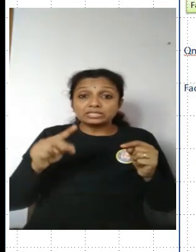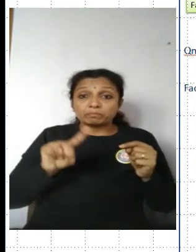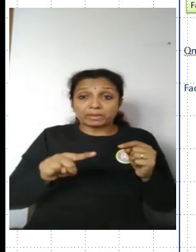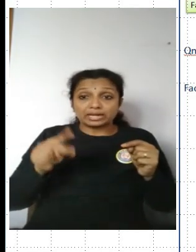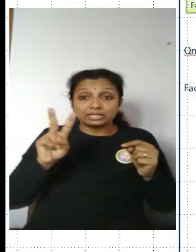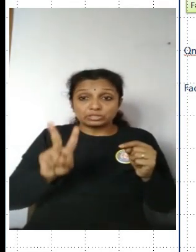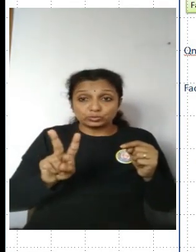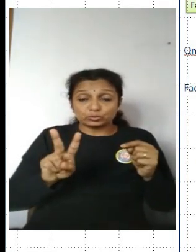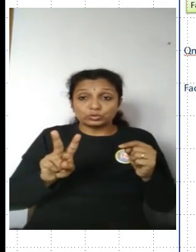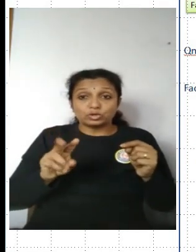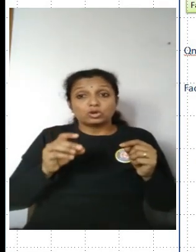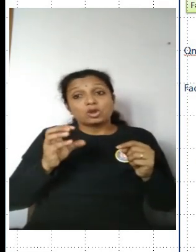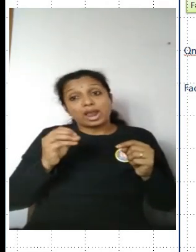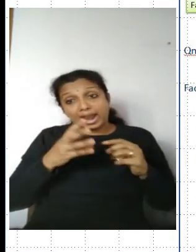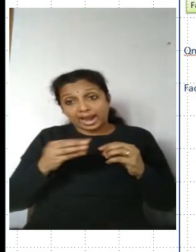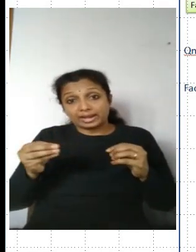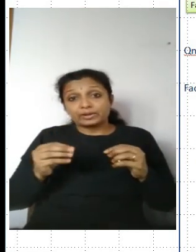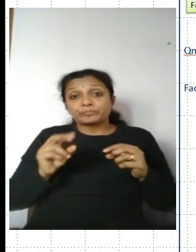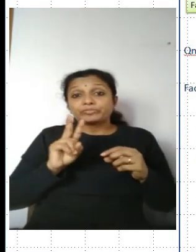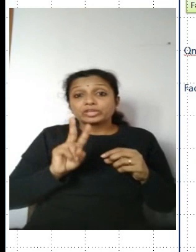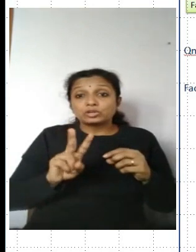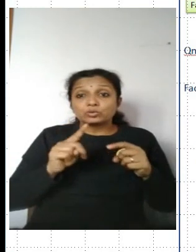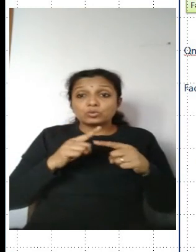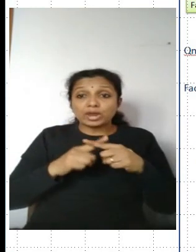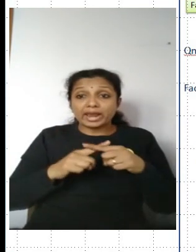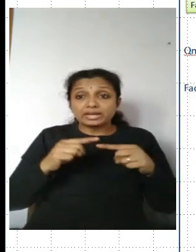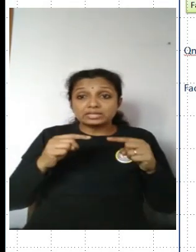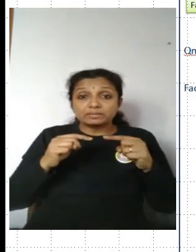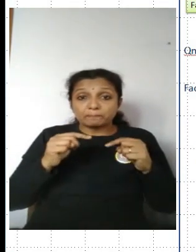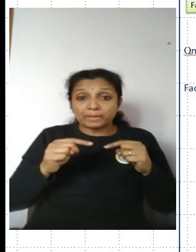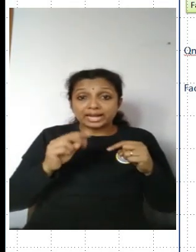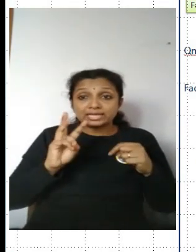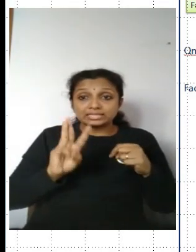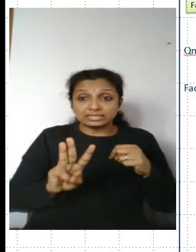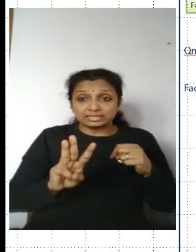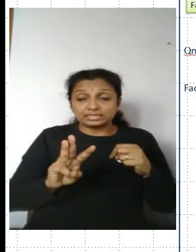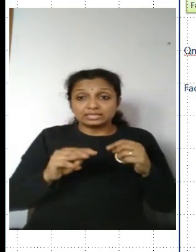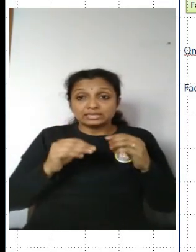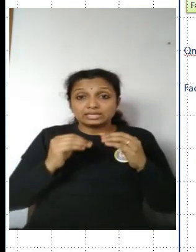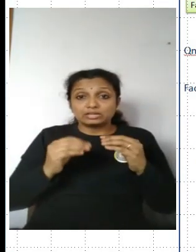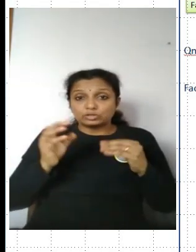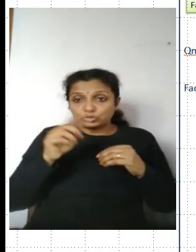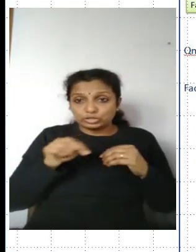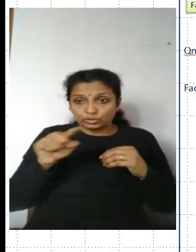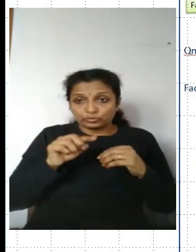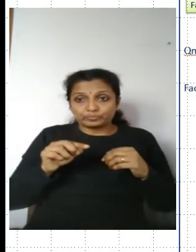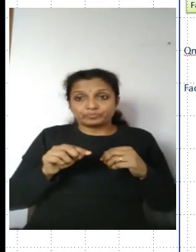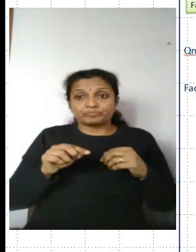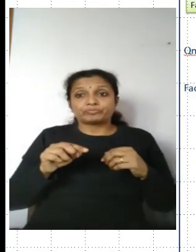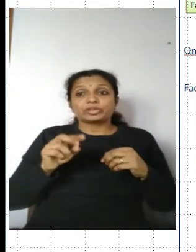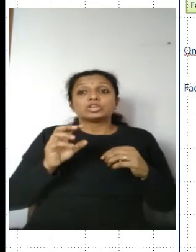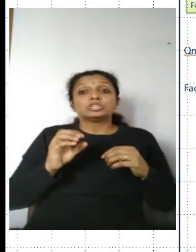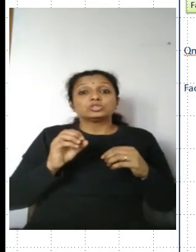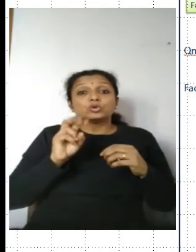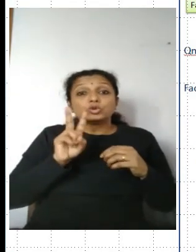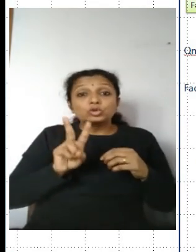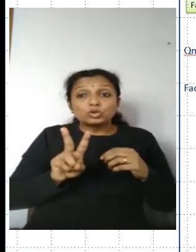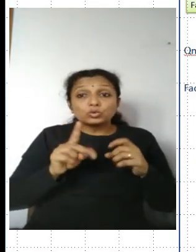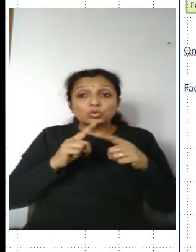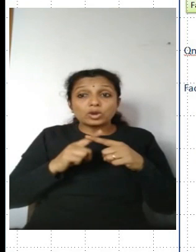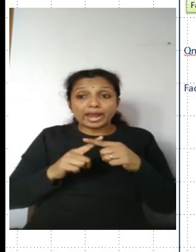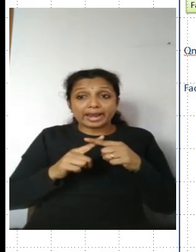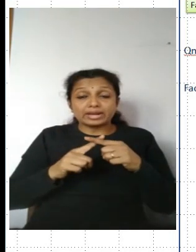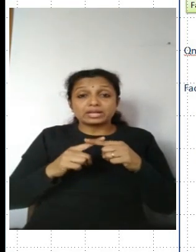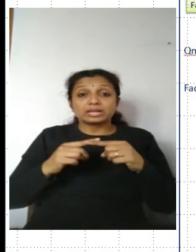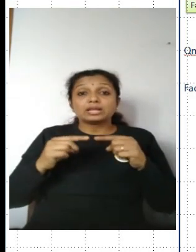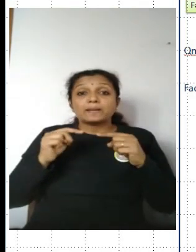0. So x plus 2 is equal to 0 or x equal to minus 2. And the other